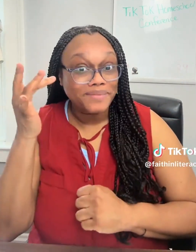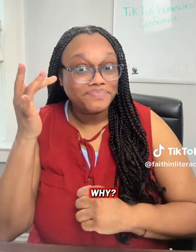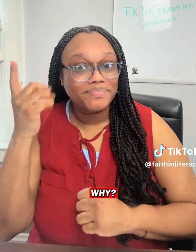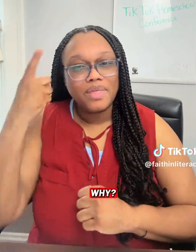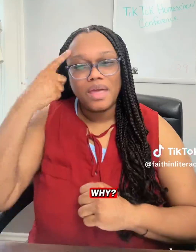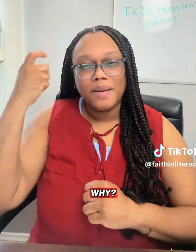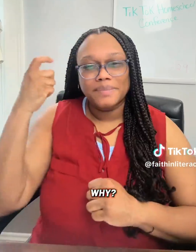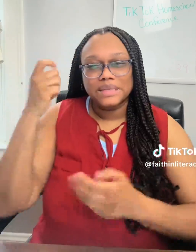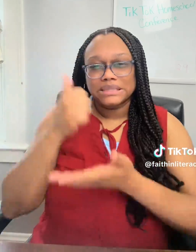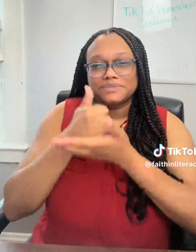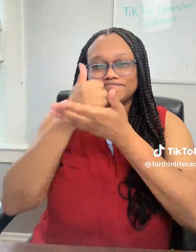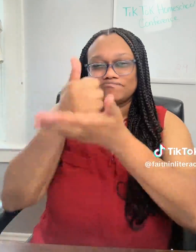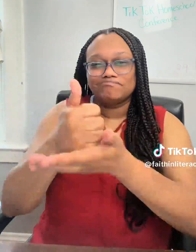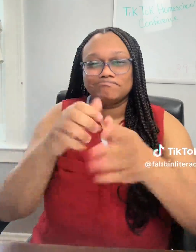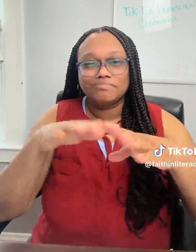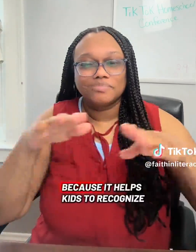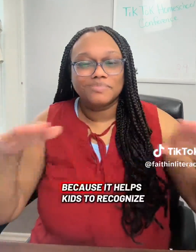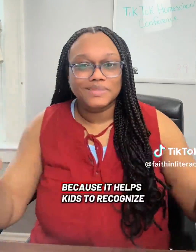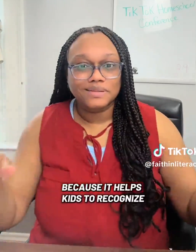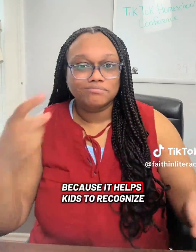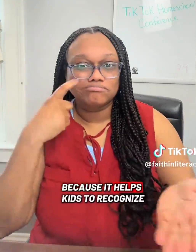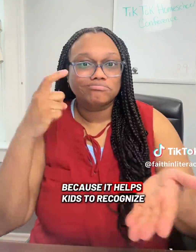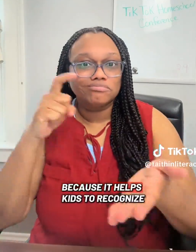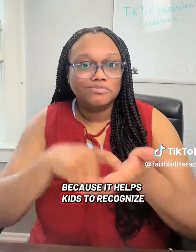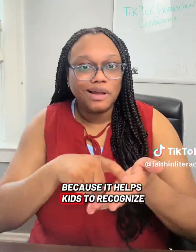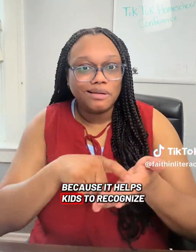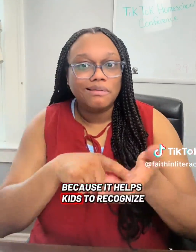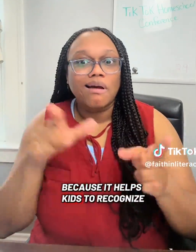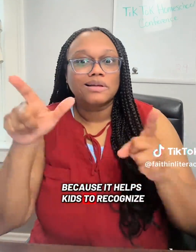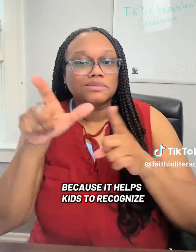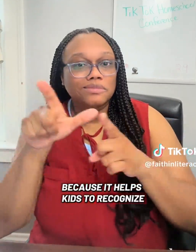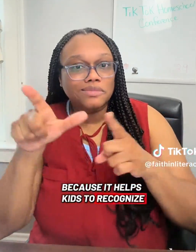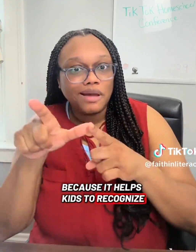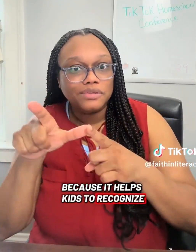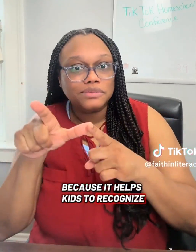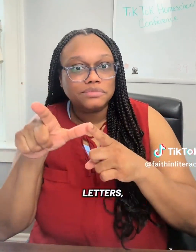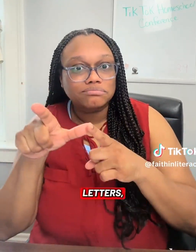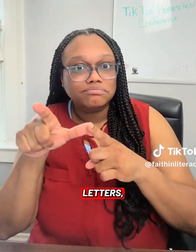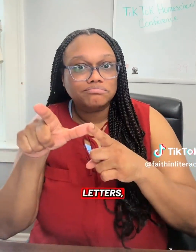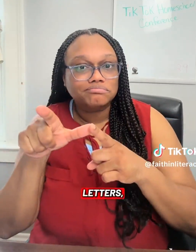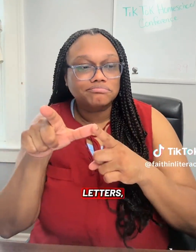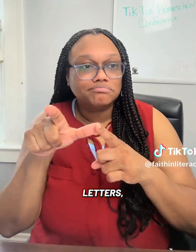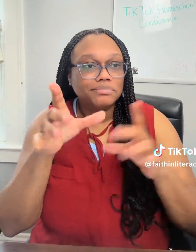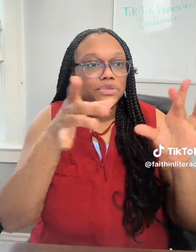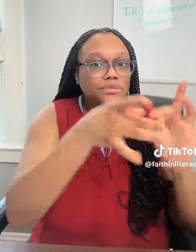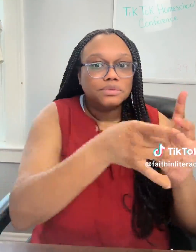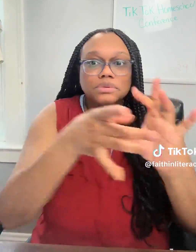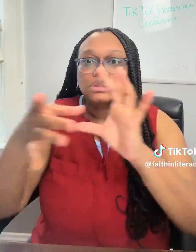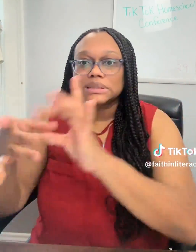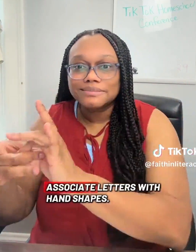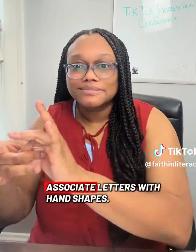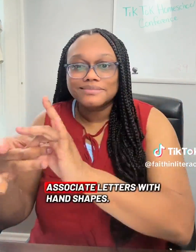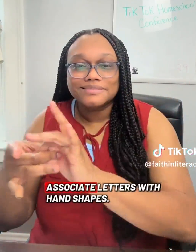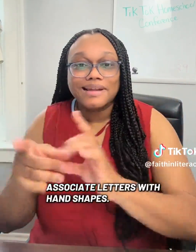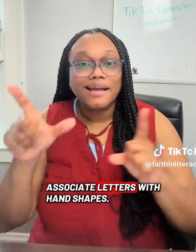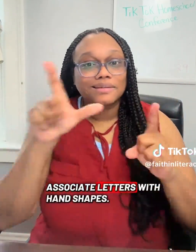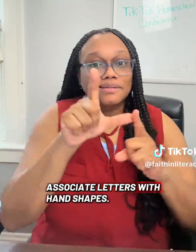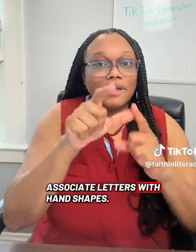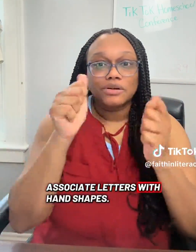Why? Because it helps kids to recognize letters, associate letters with